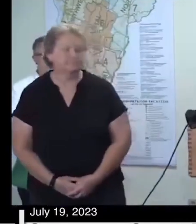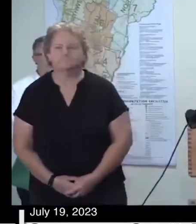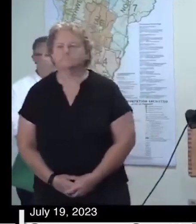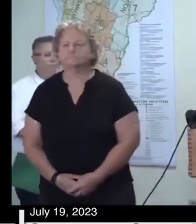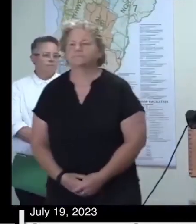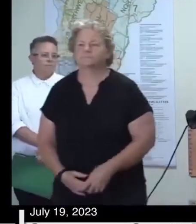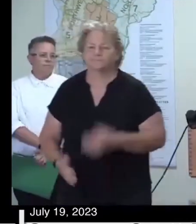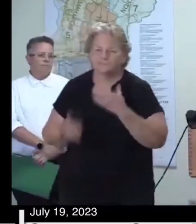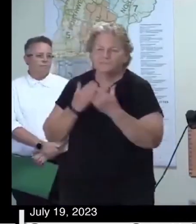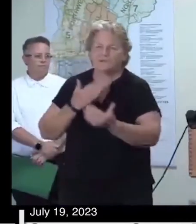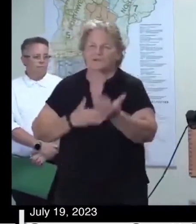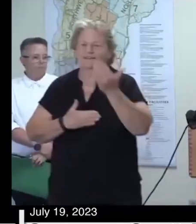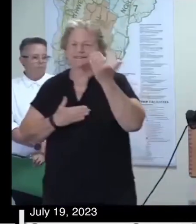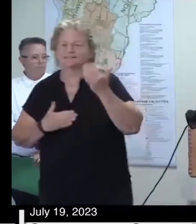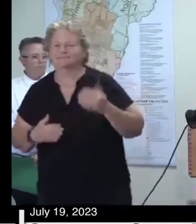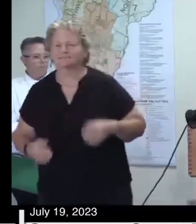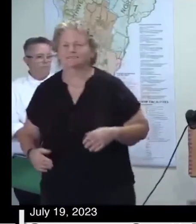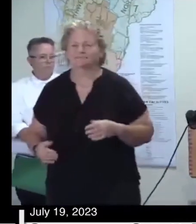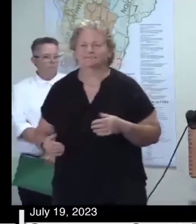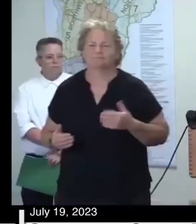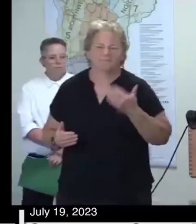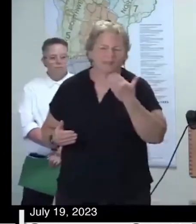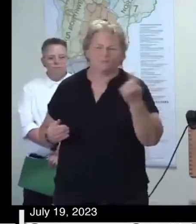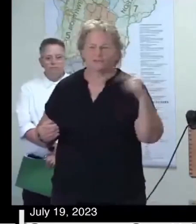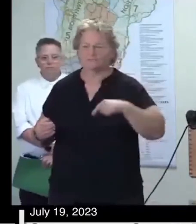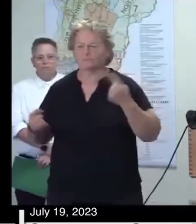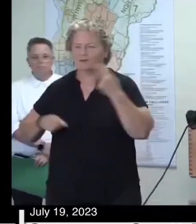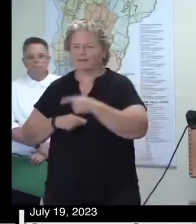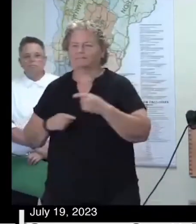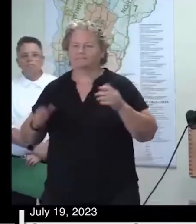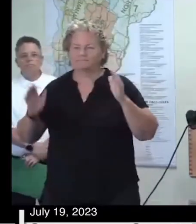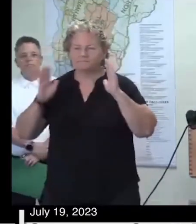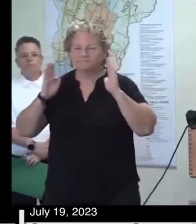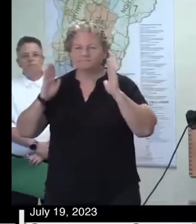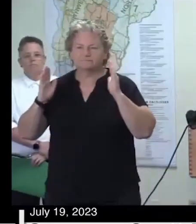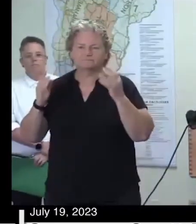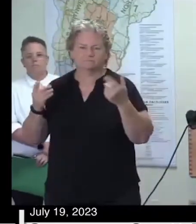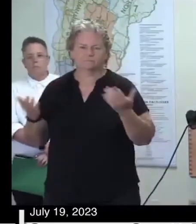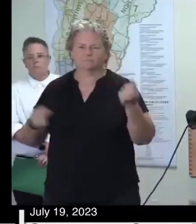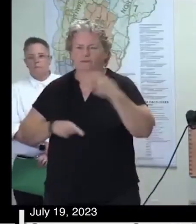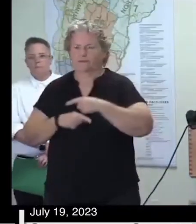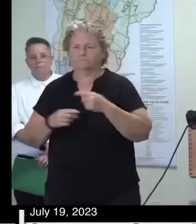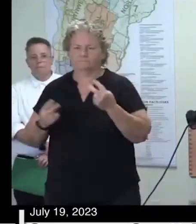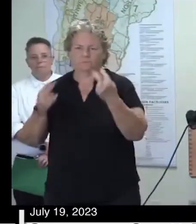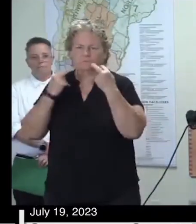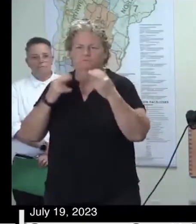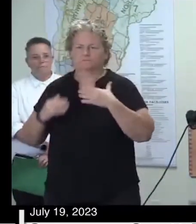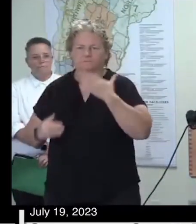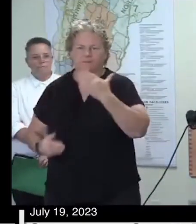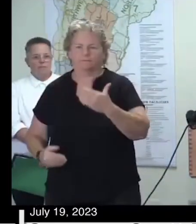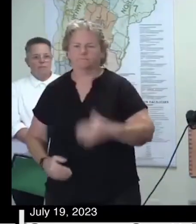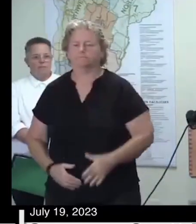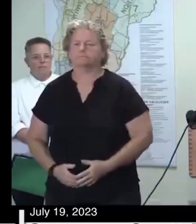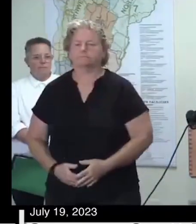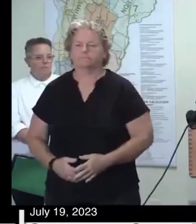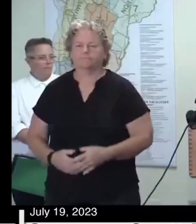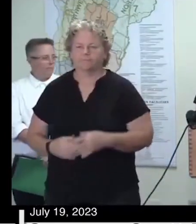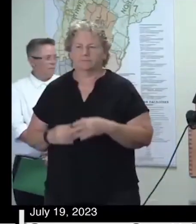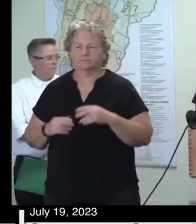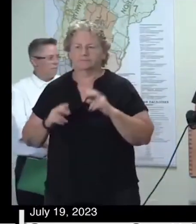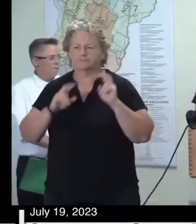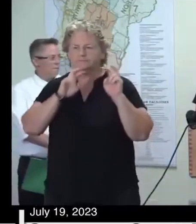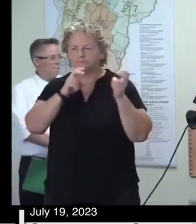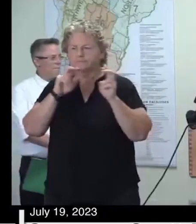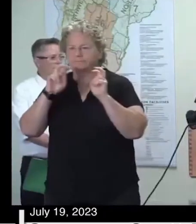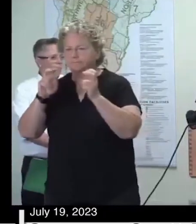Good morning, everyone, and thanks for being here and tuning in. We continue to pivot to the recovery phase of our